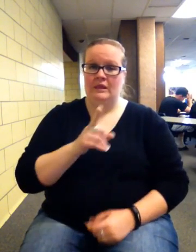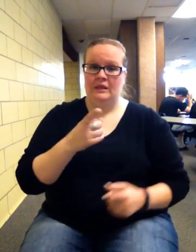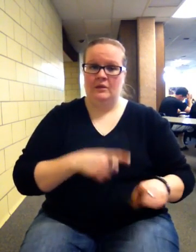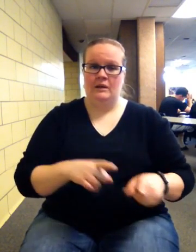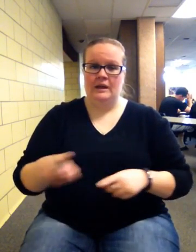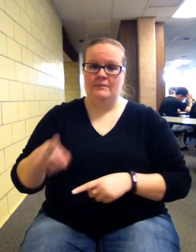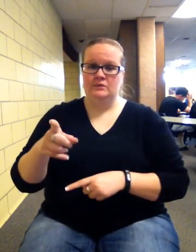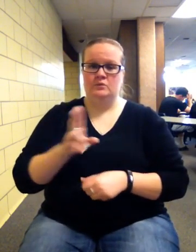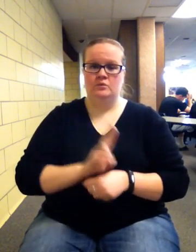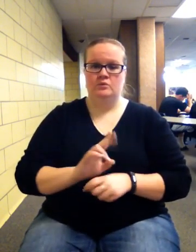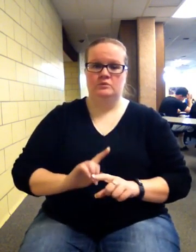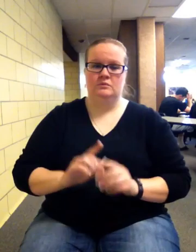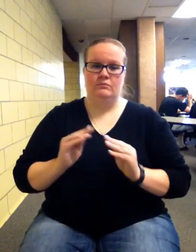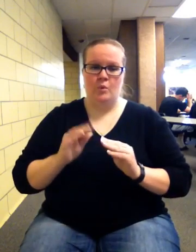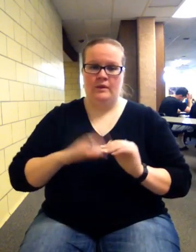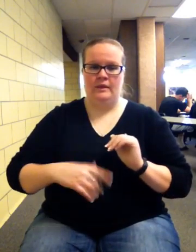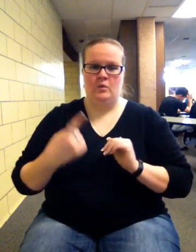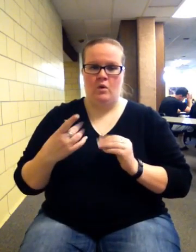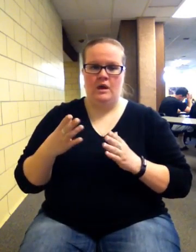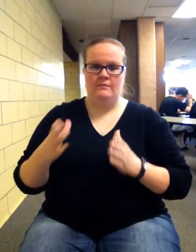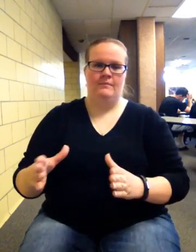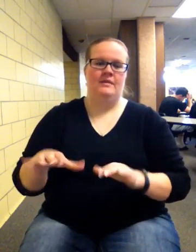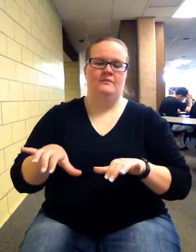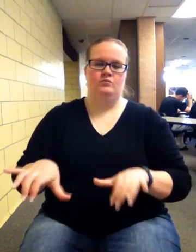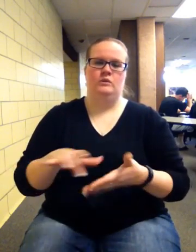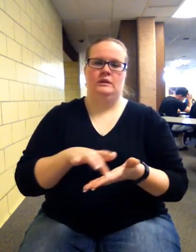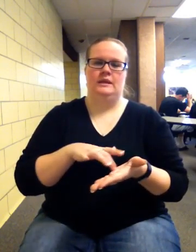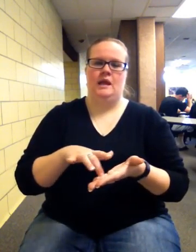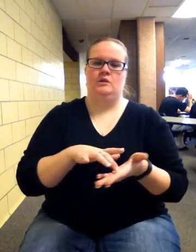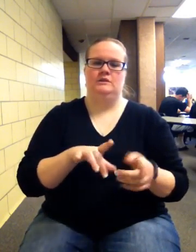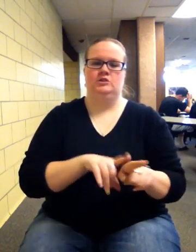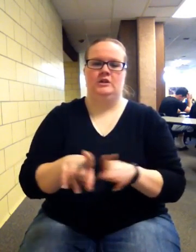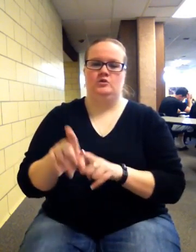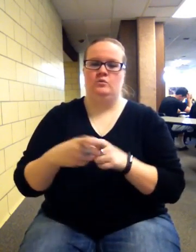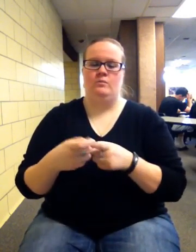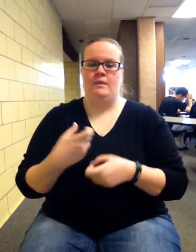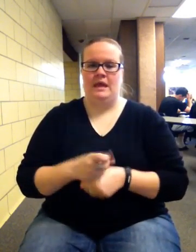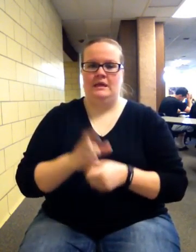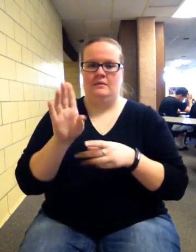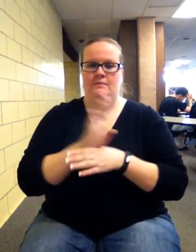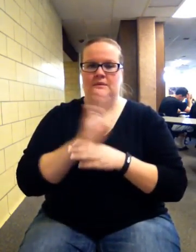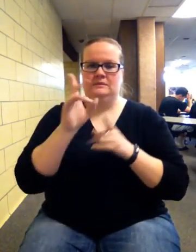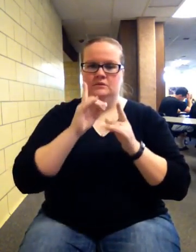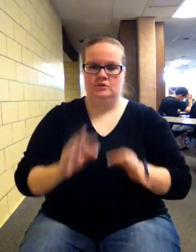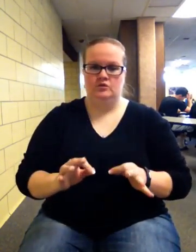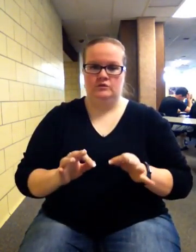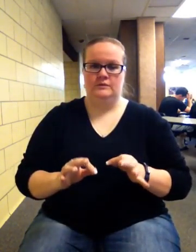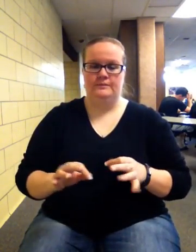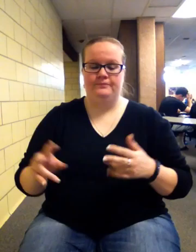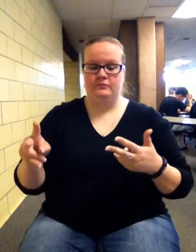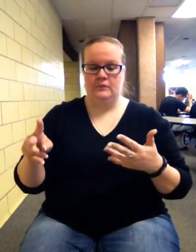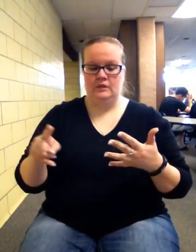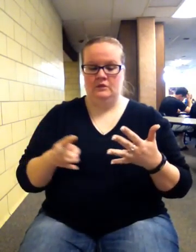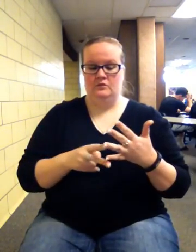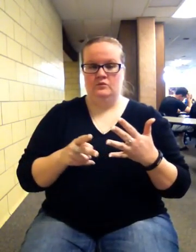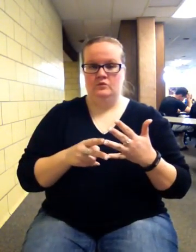more than one method of doing these calculations, as you start to make business decisions. The two that a lot of times in a